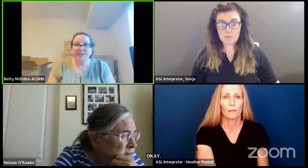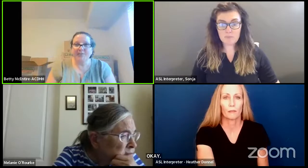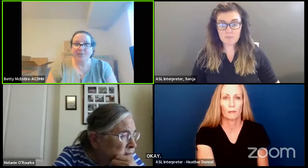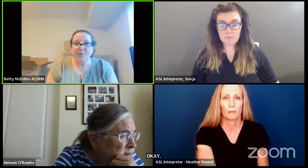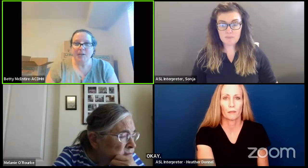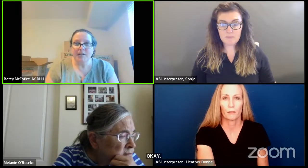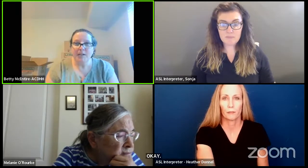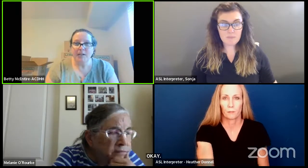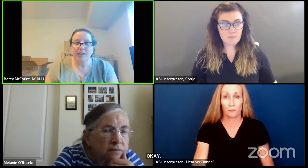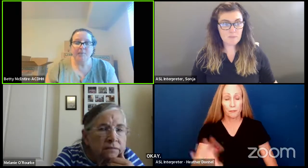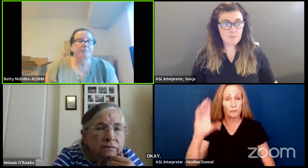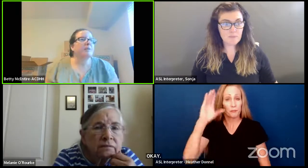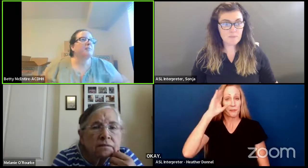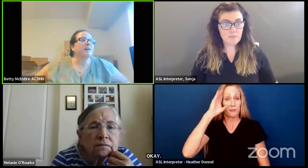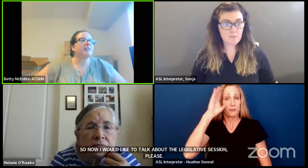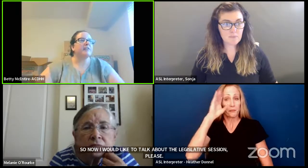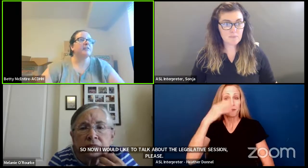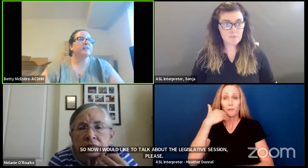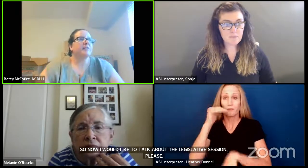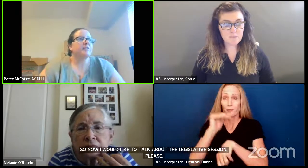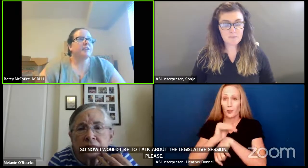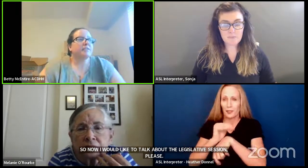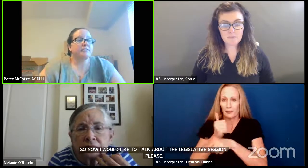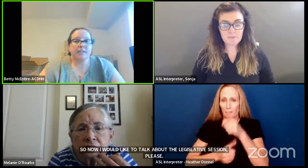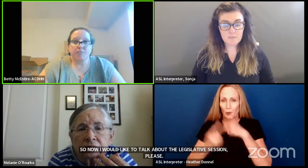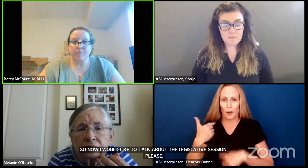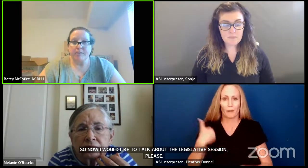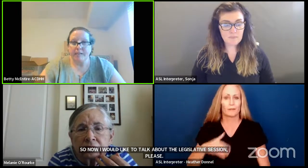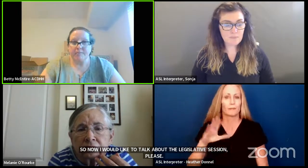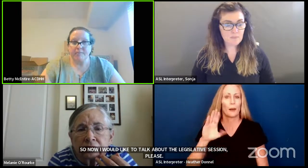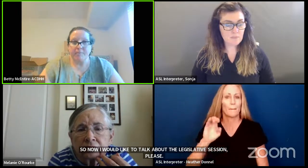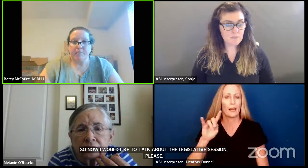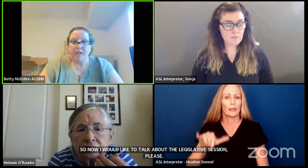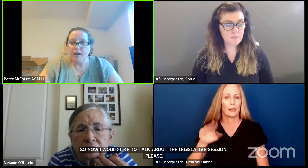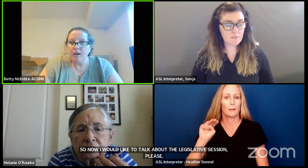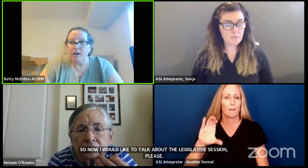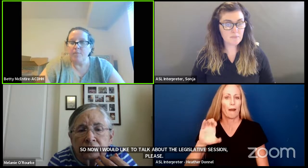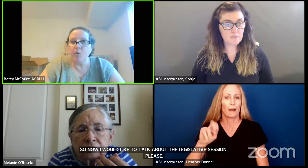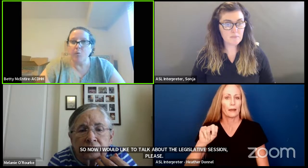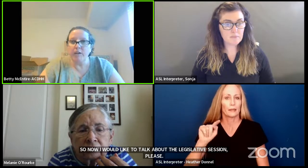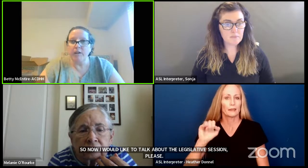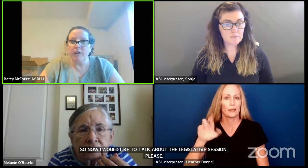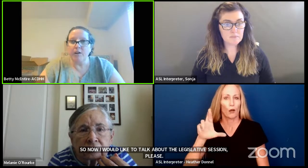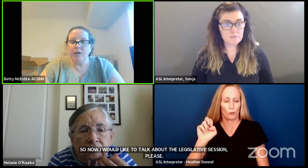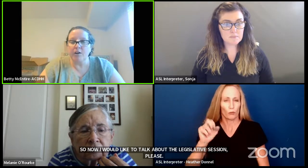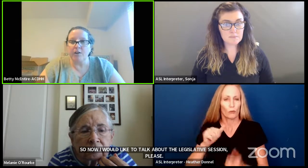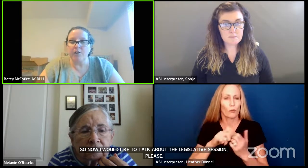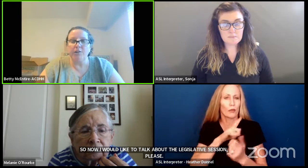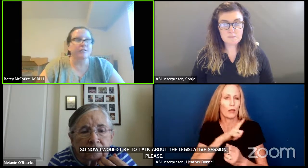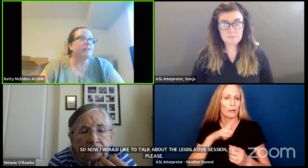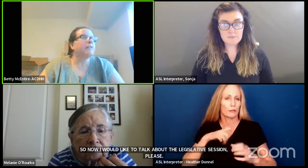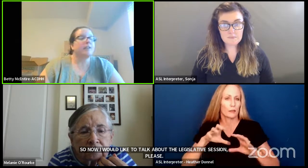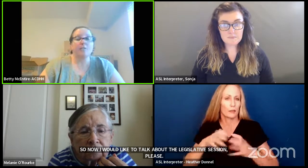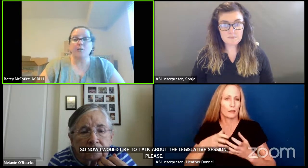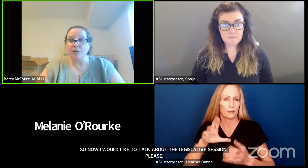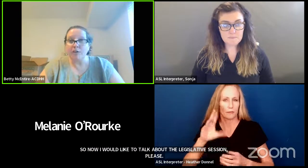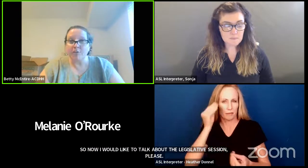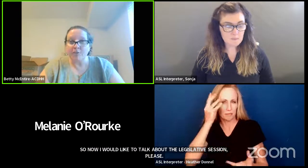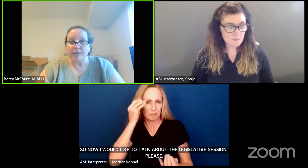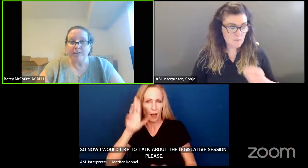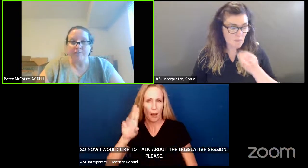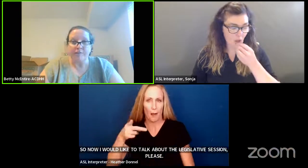Good evening, everyone. Betty McTerry here with the legislative update. We are in like